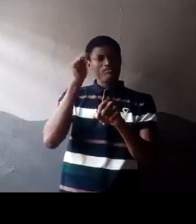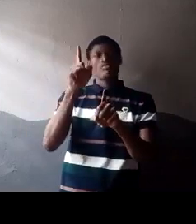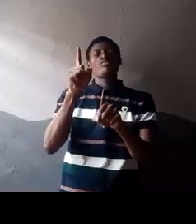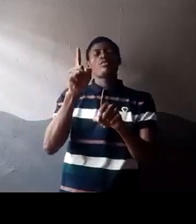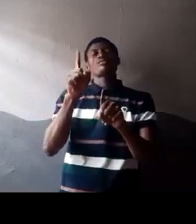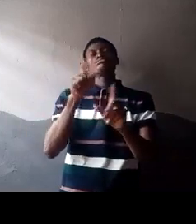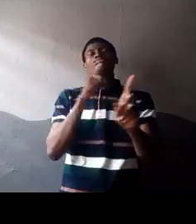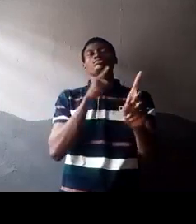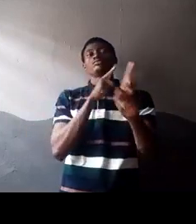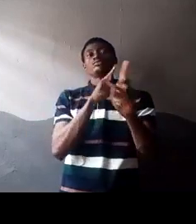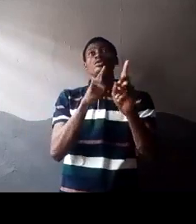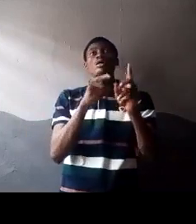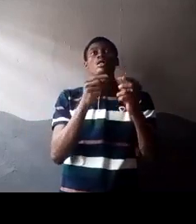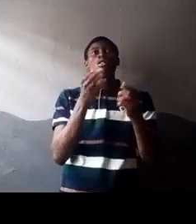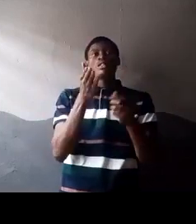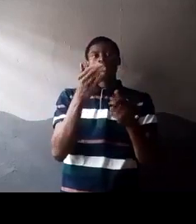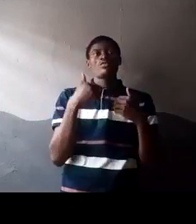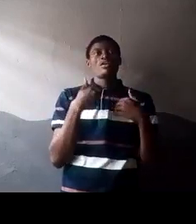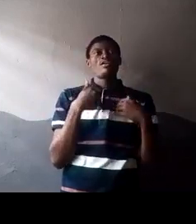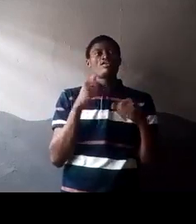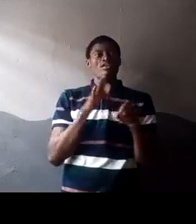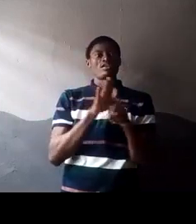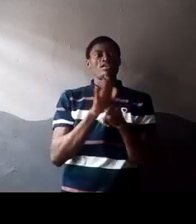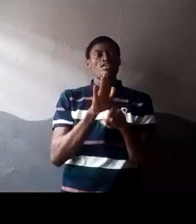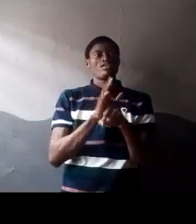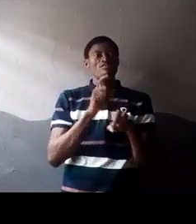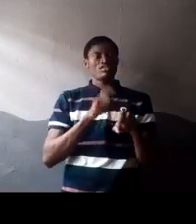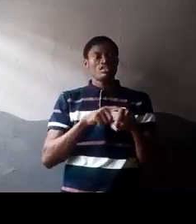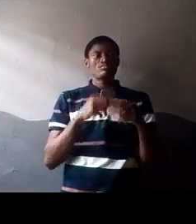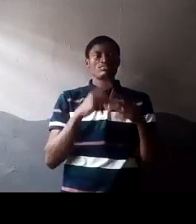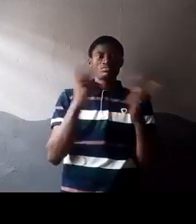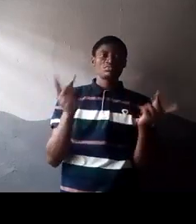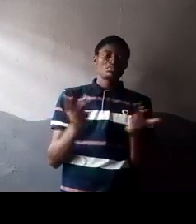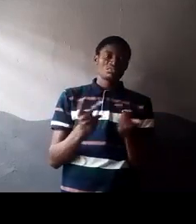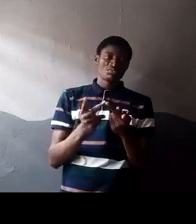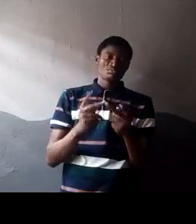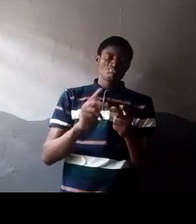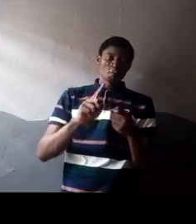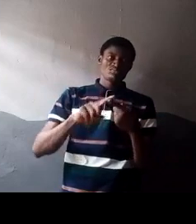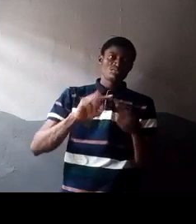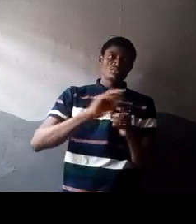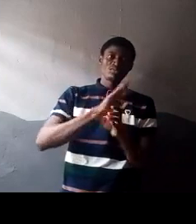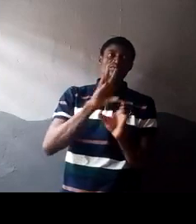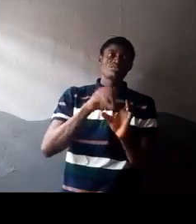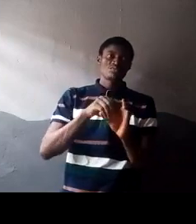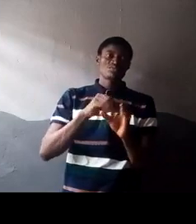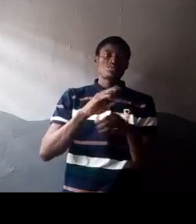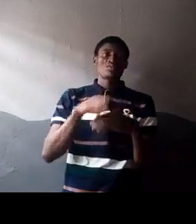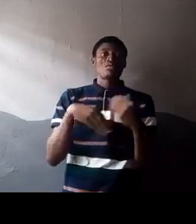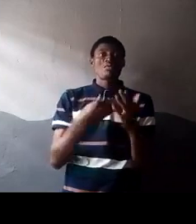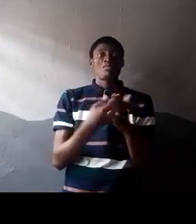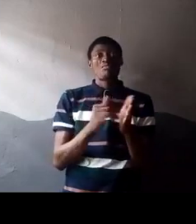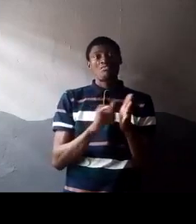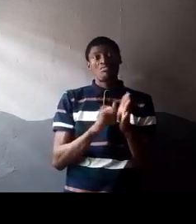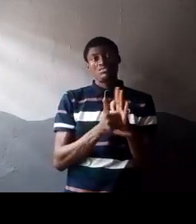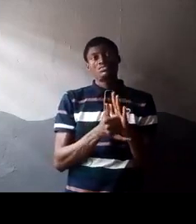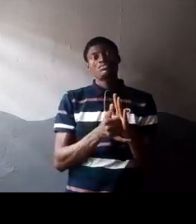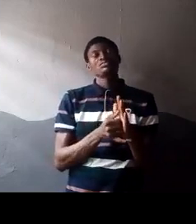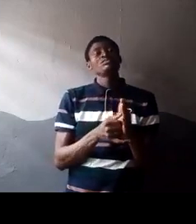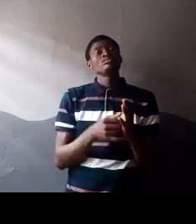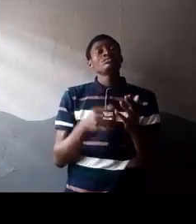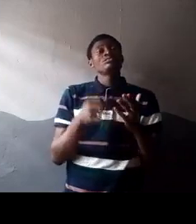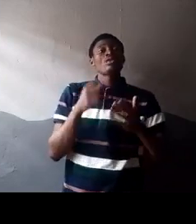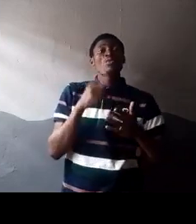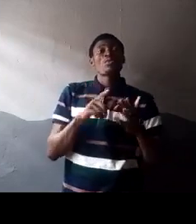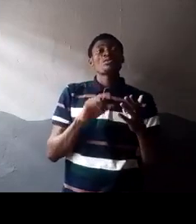time and enough space to include all of those. I think we've gone through all the essays, what I've said and what Chinelo said.